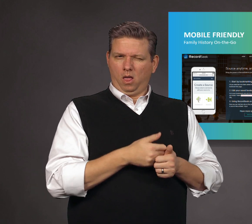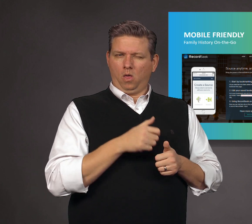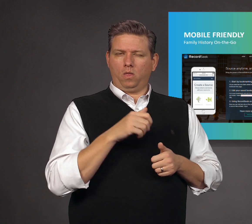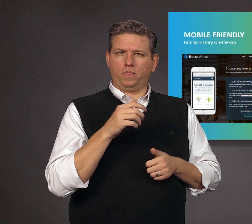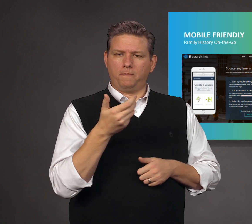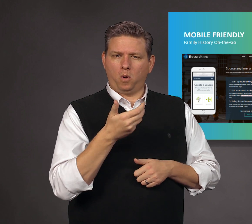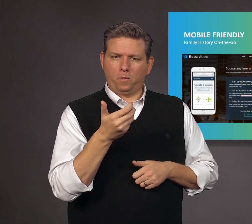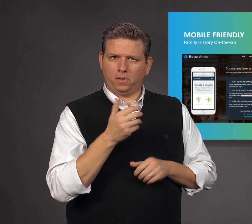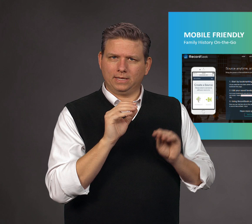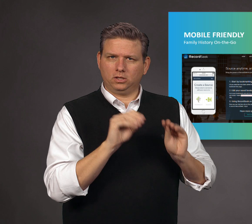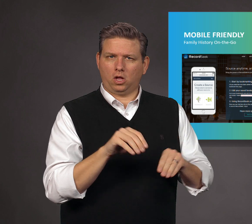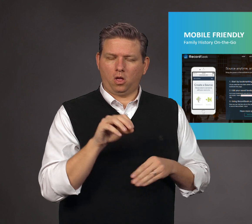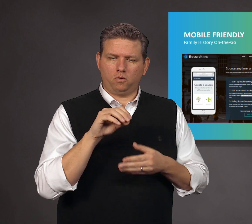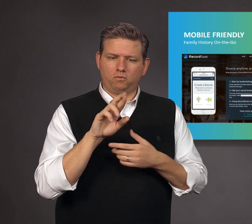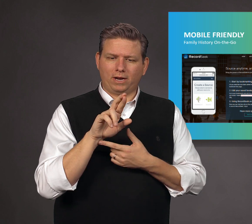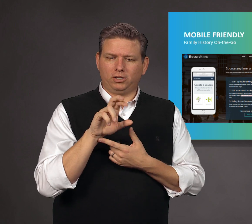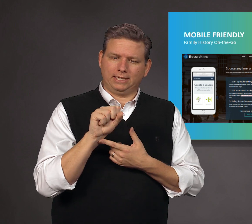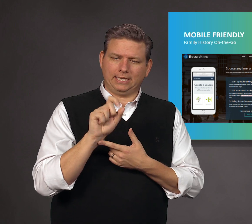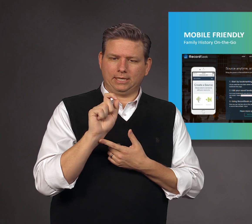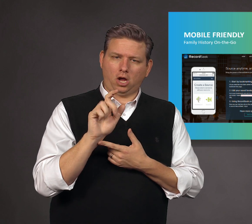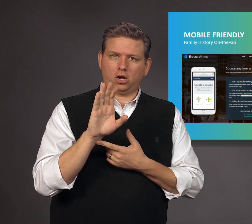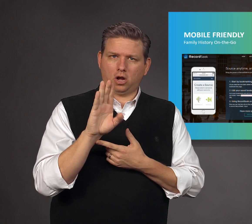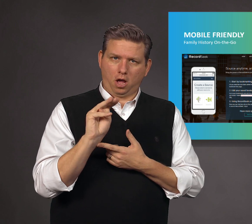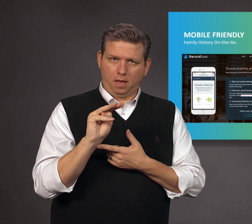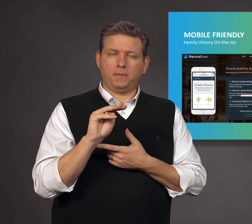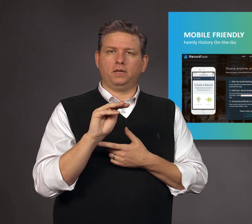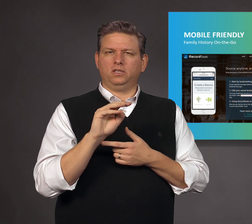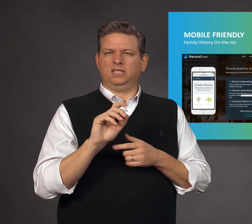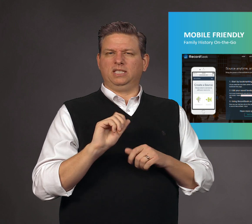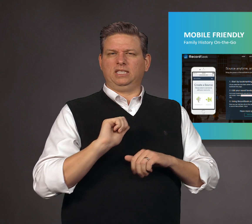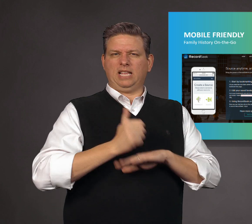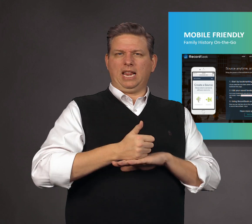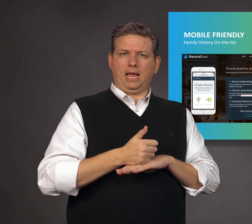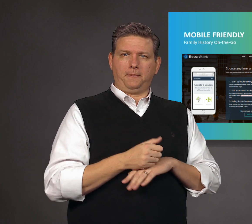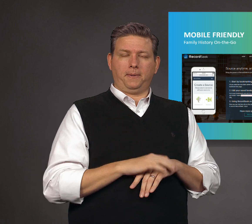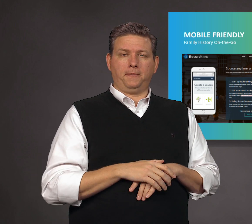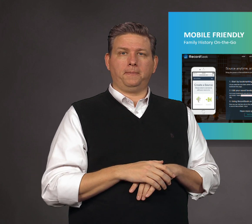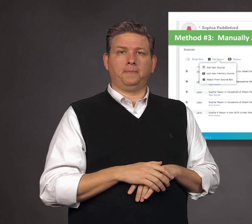at RecordSeek.com to get this set up.